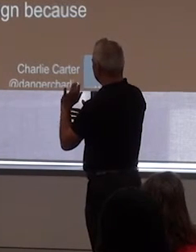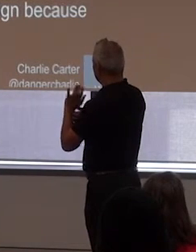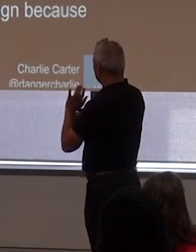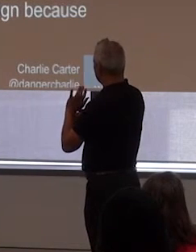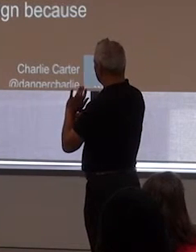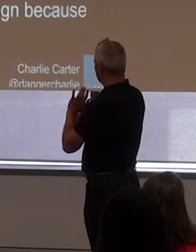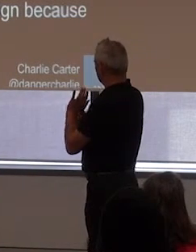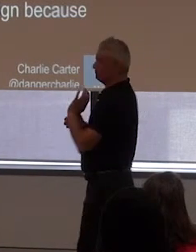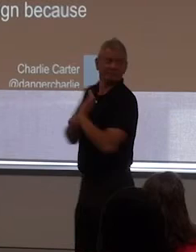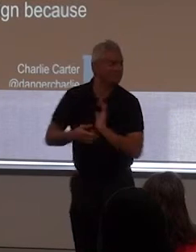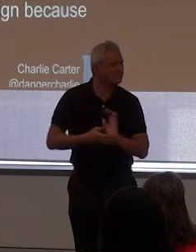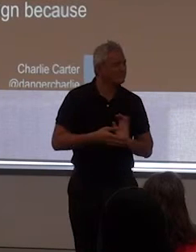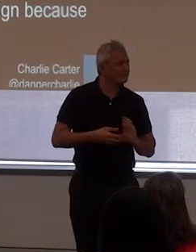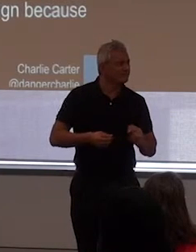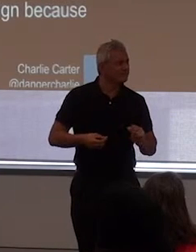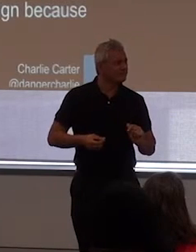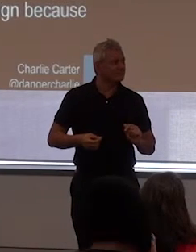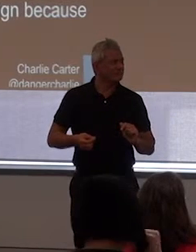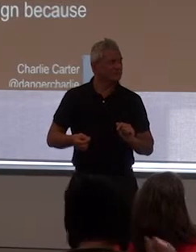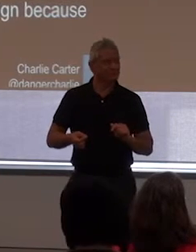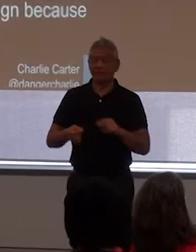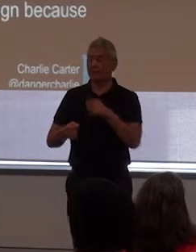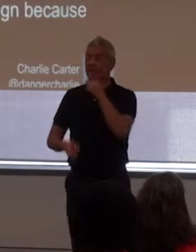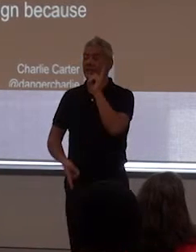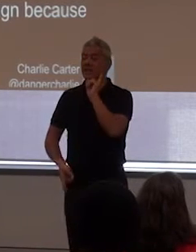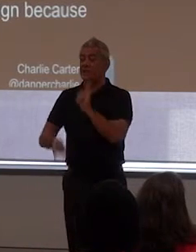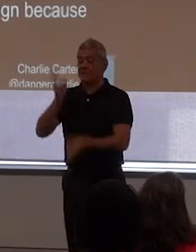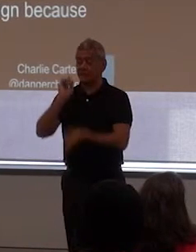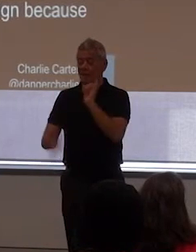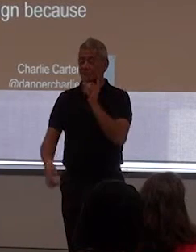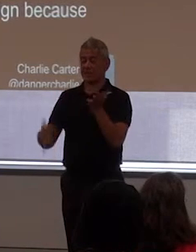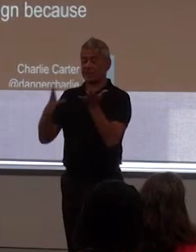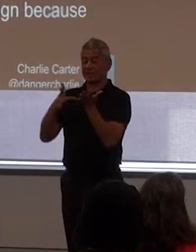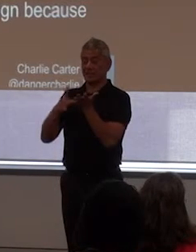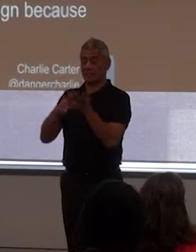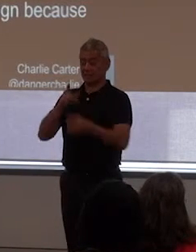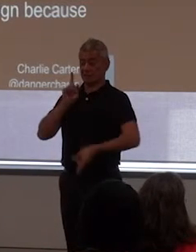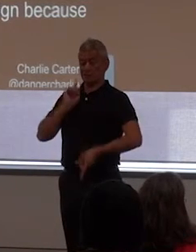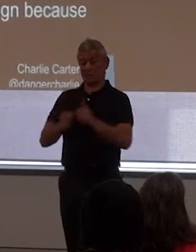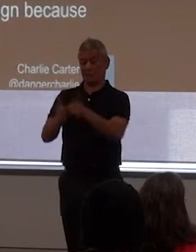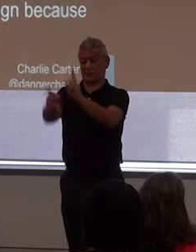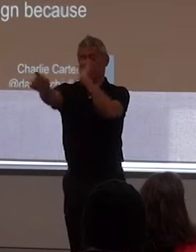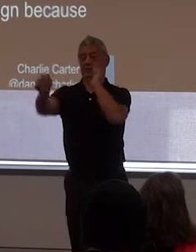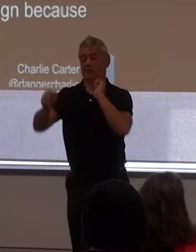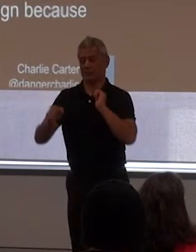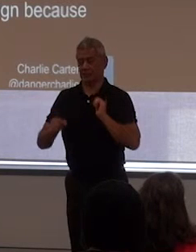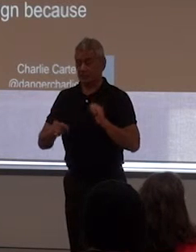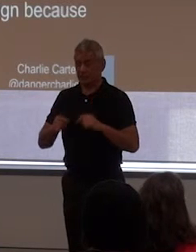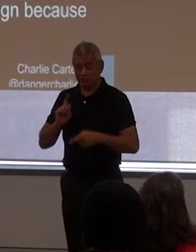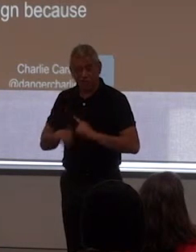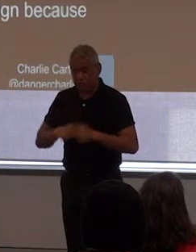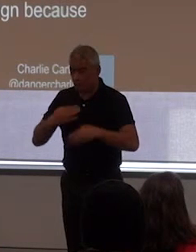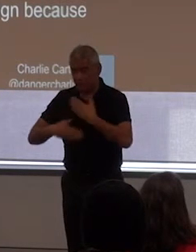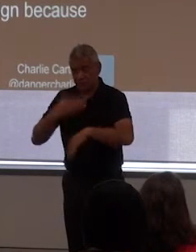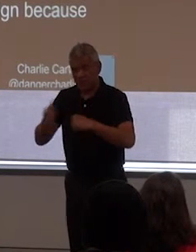Technology changes, and it's sometimes difficult to keep up with that pace of change. Assistive technology is often very vast and